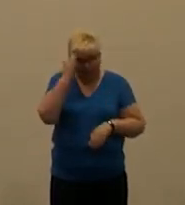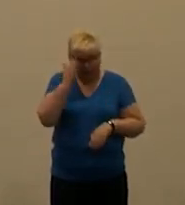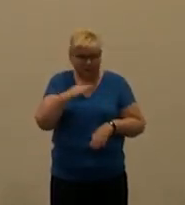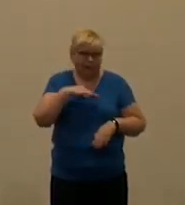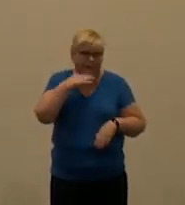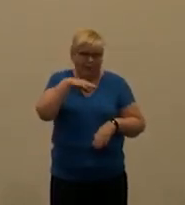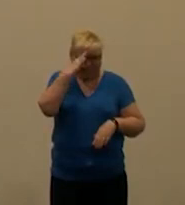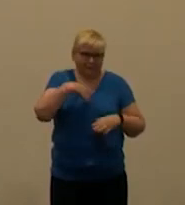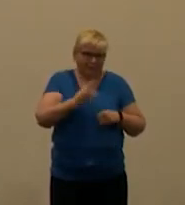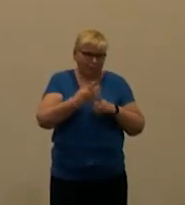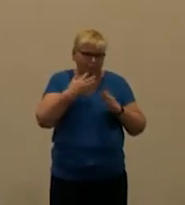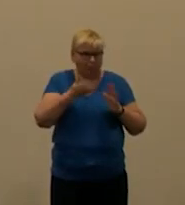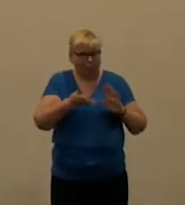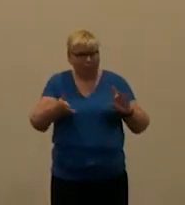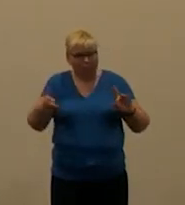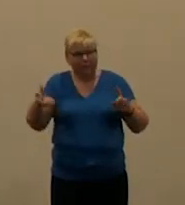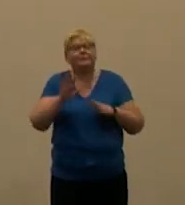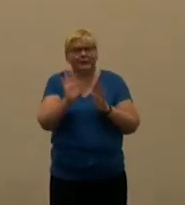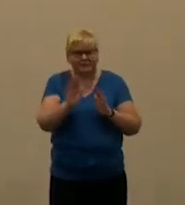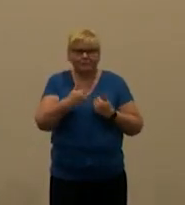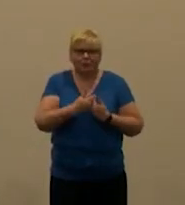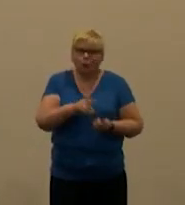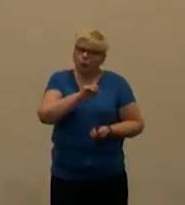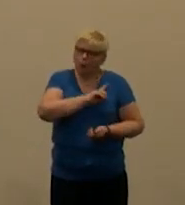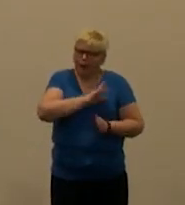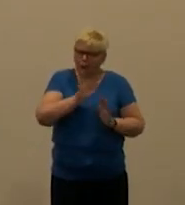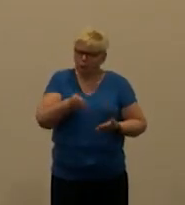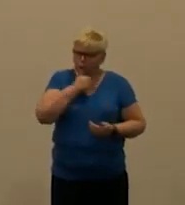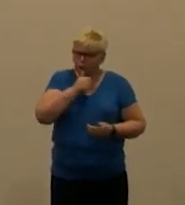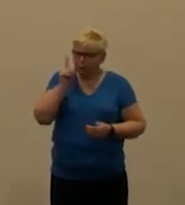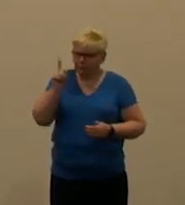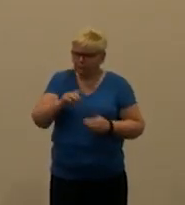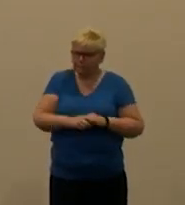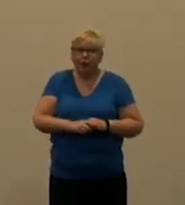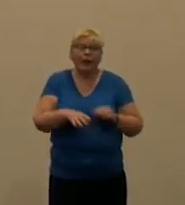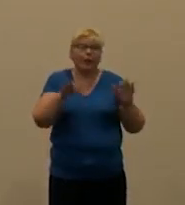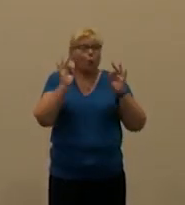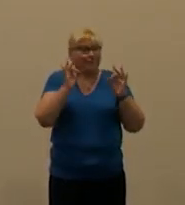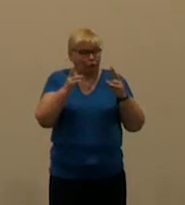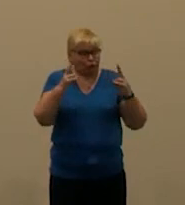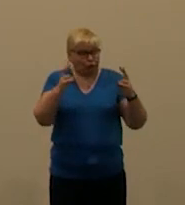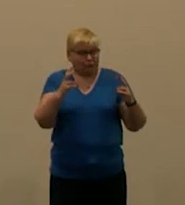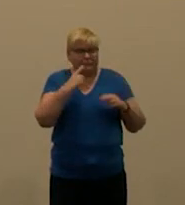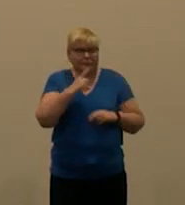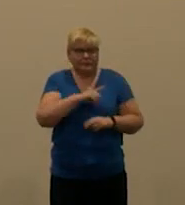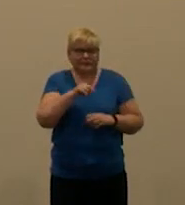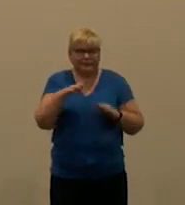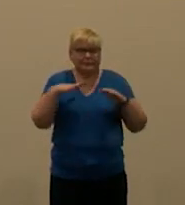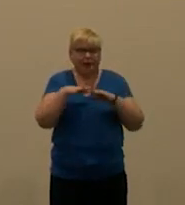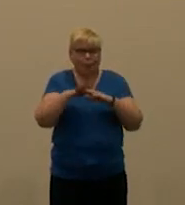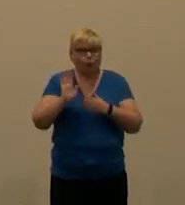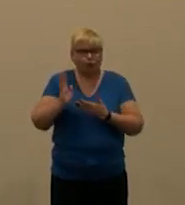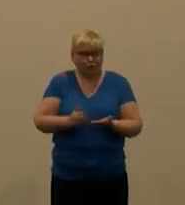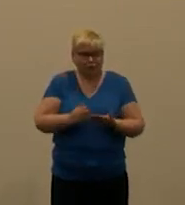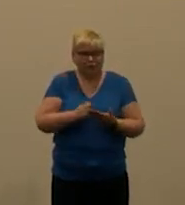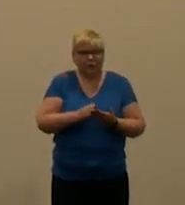me. So what is Virtual WAN? Why should you use it, and what happens? The official statement is Virtual WAN is a network service that